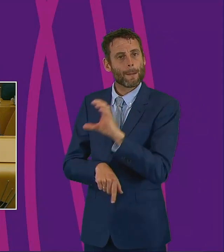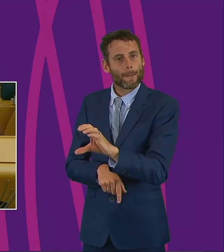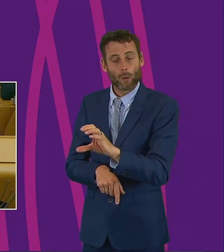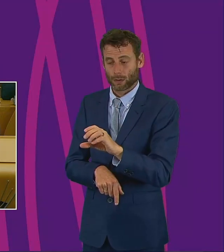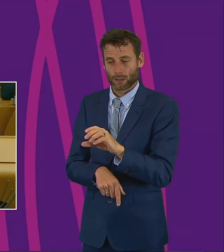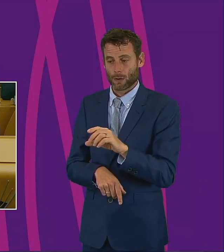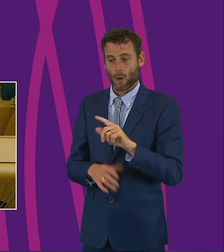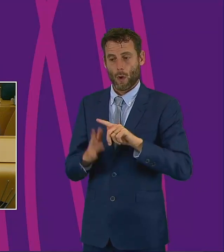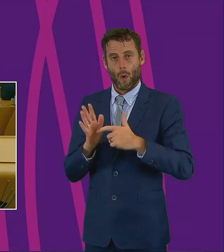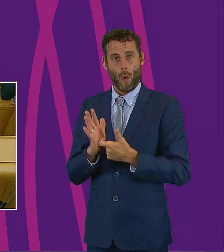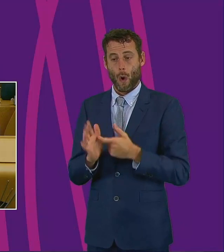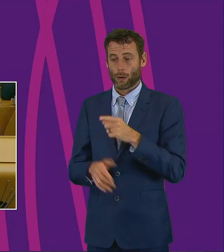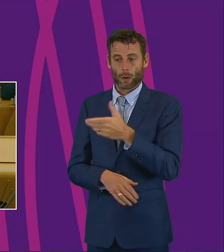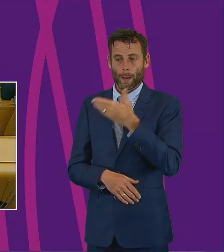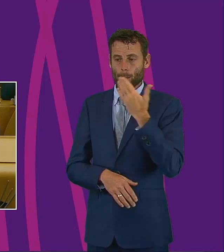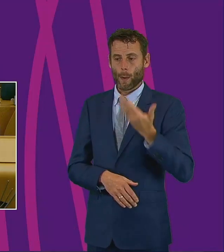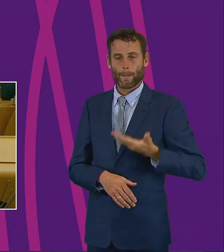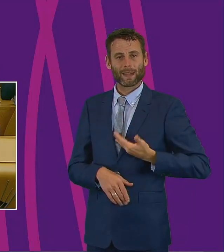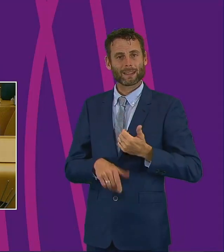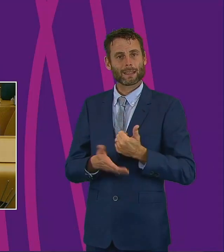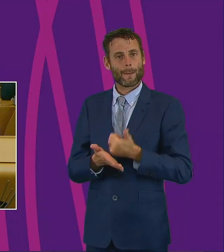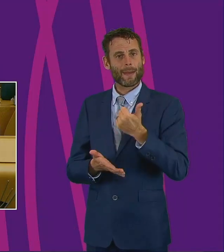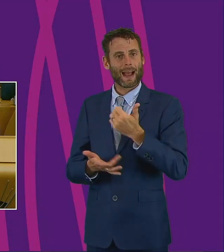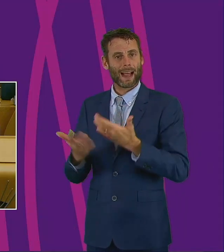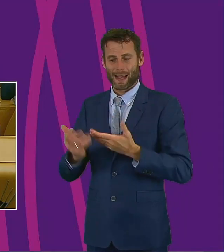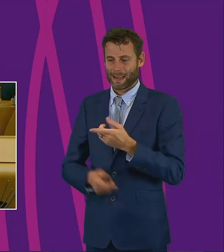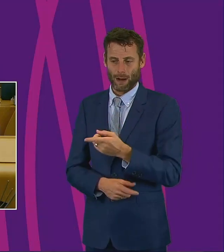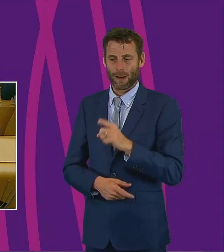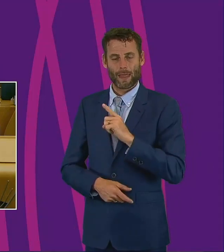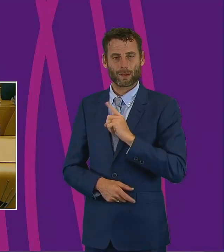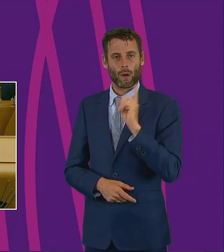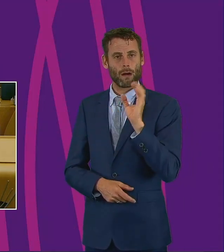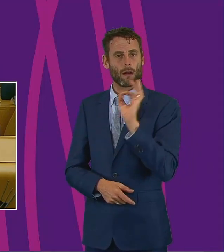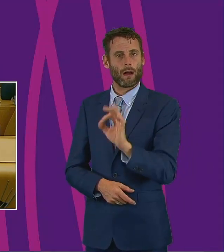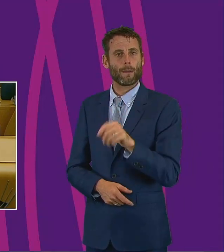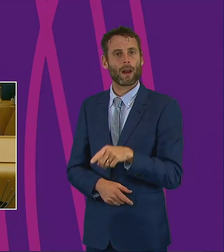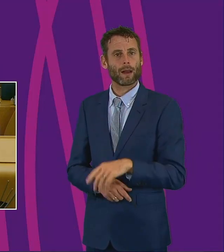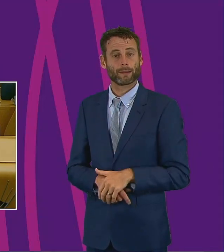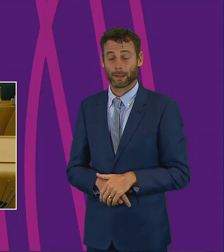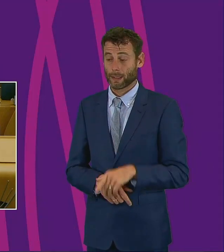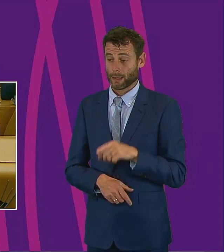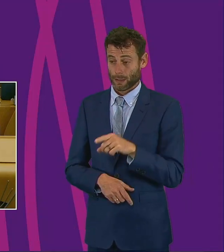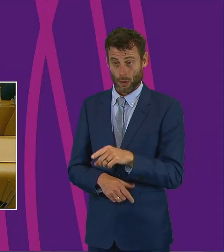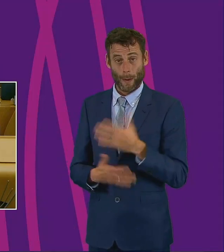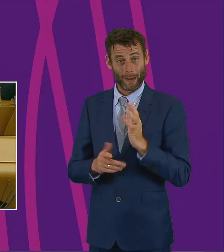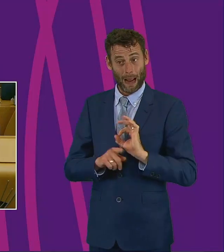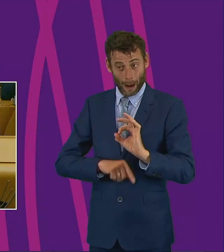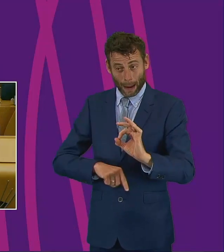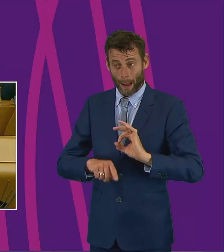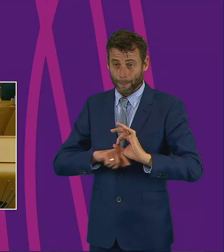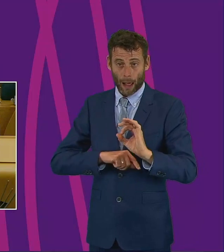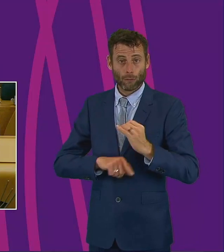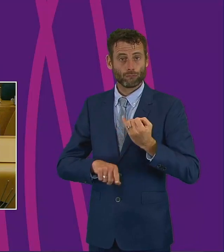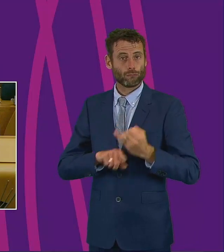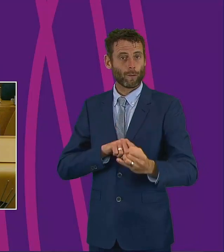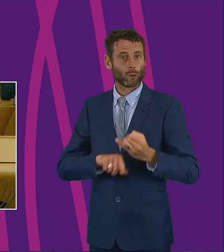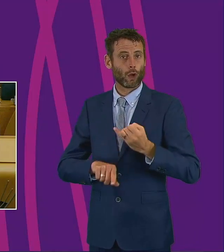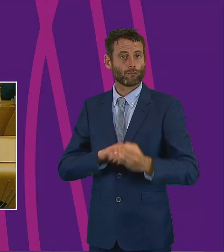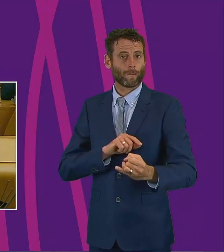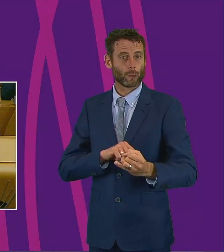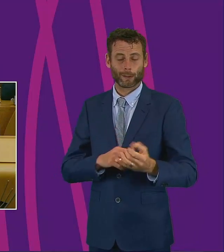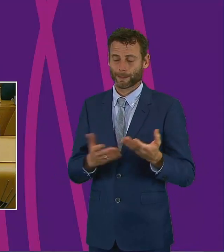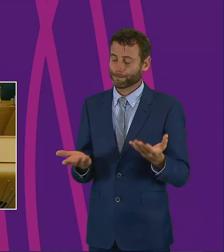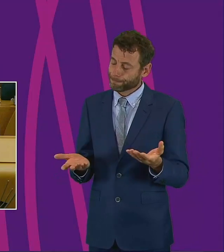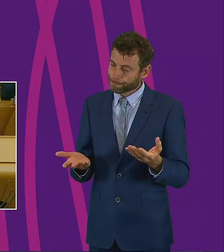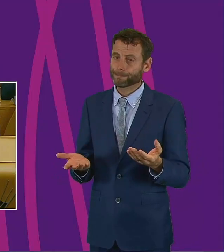have a business bank account. Both these facts have ensured that their applications have been refused, and this has been